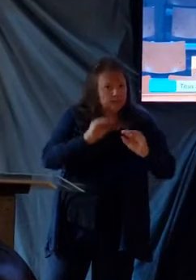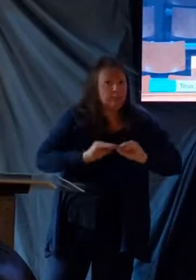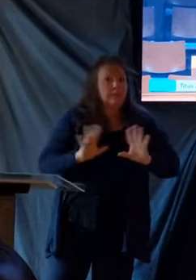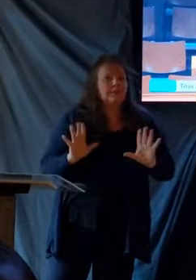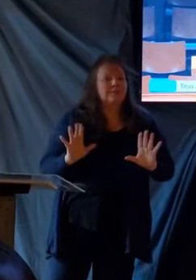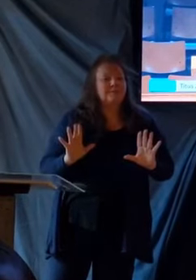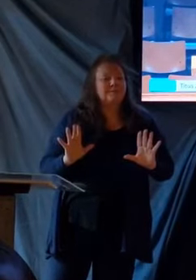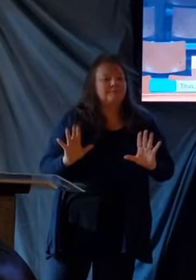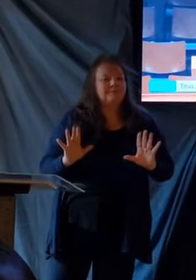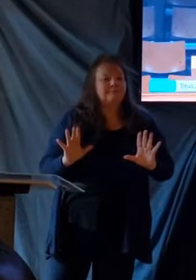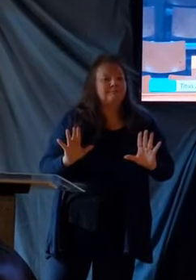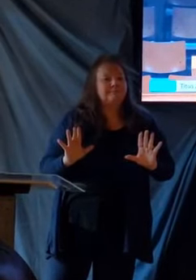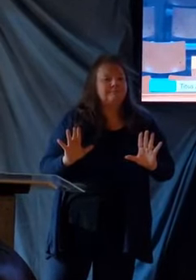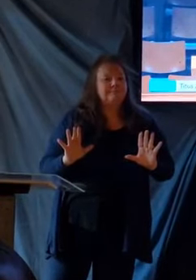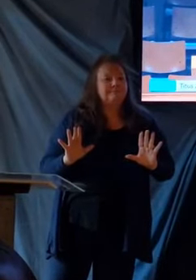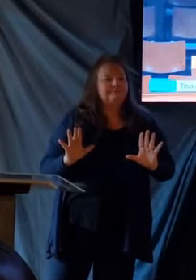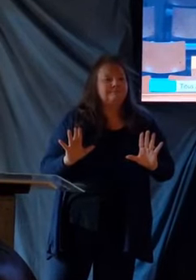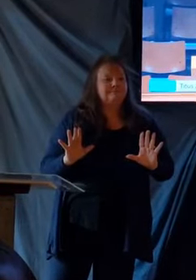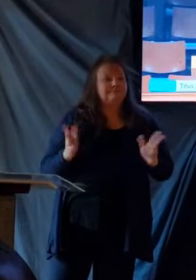And that's all.